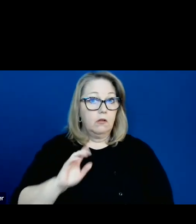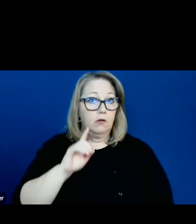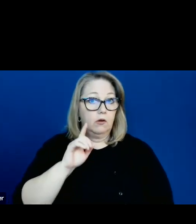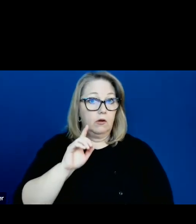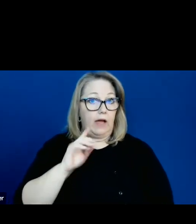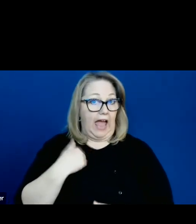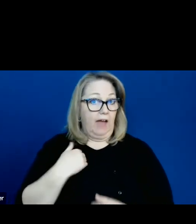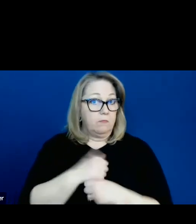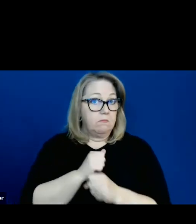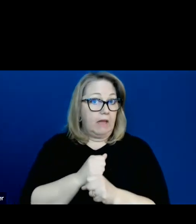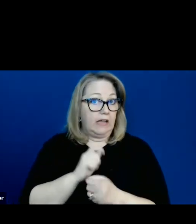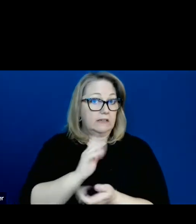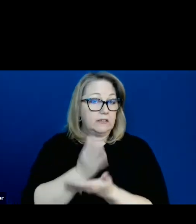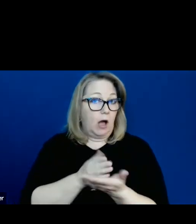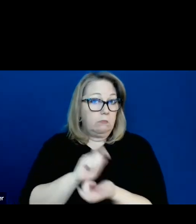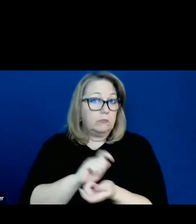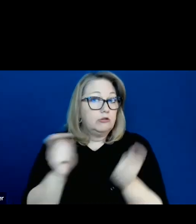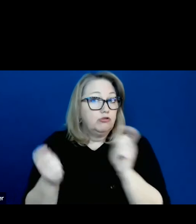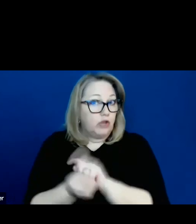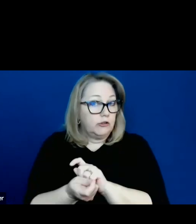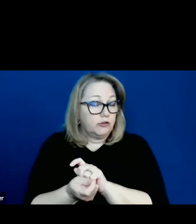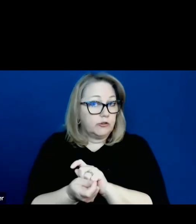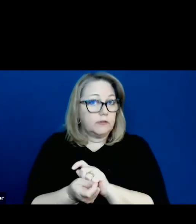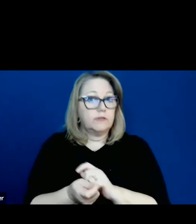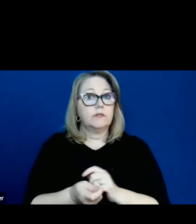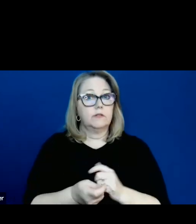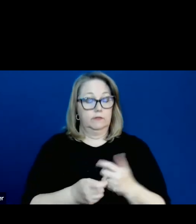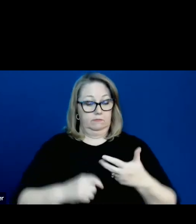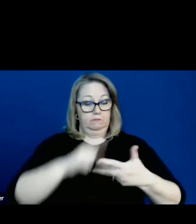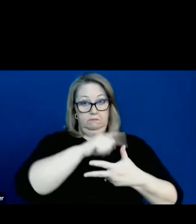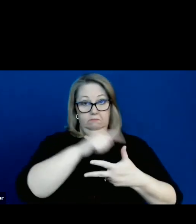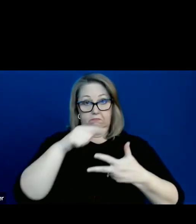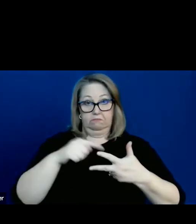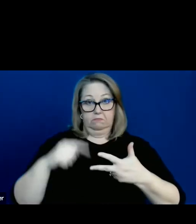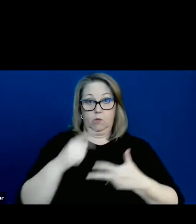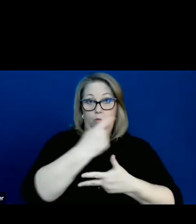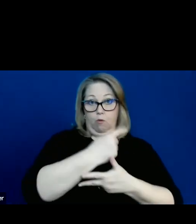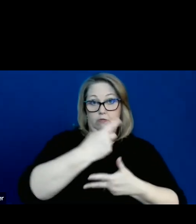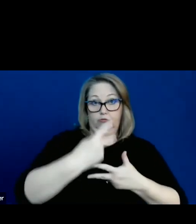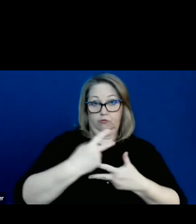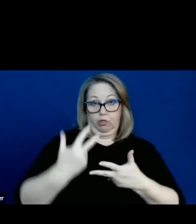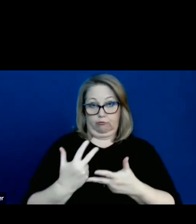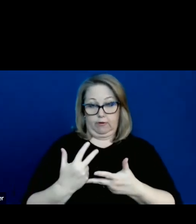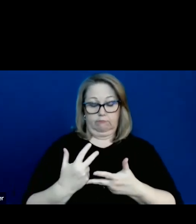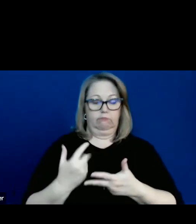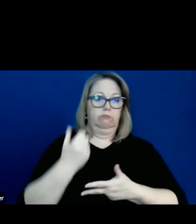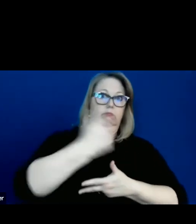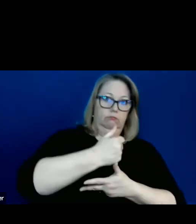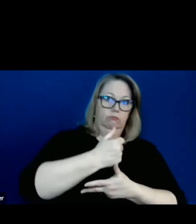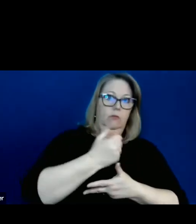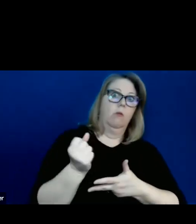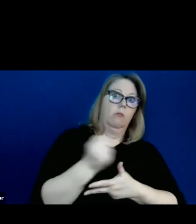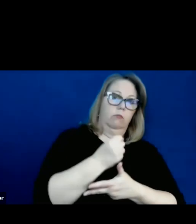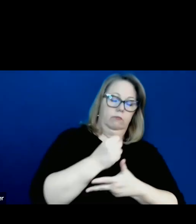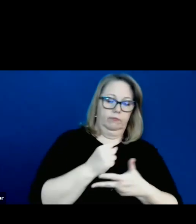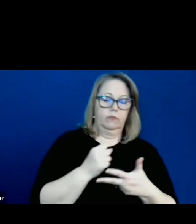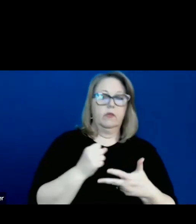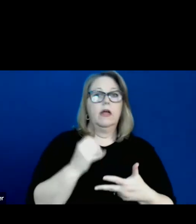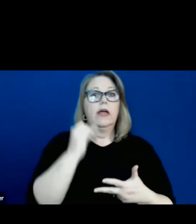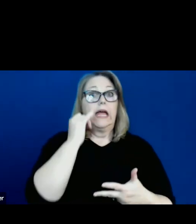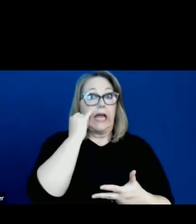that have been made as of today. Nevada's tiered structure has been updated to include prioritization of people 75 and older